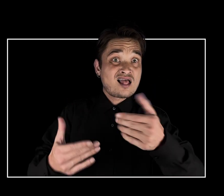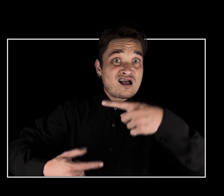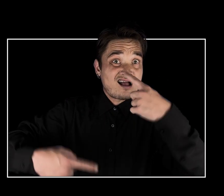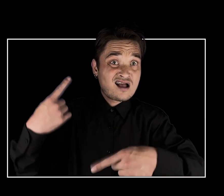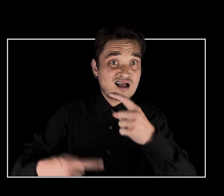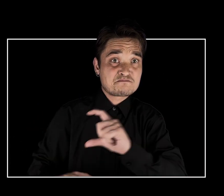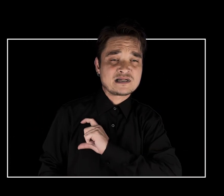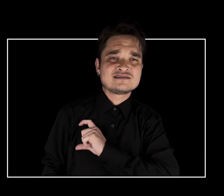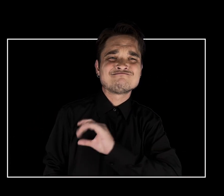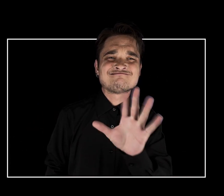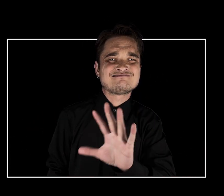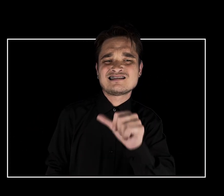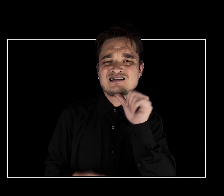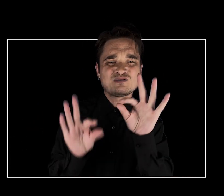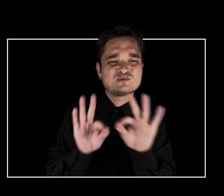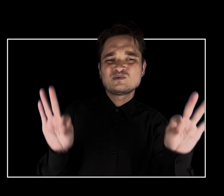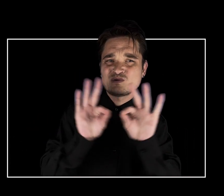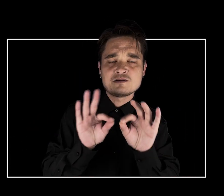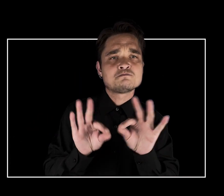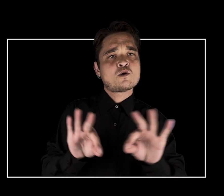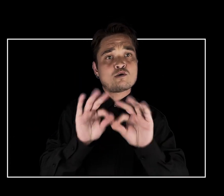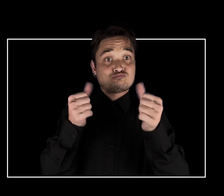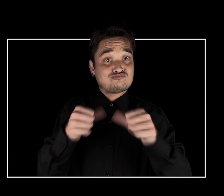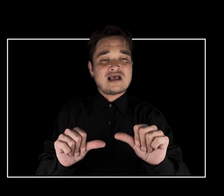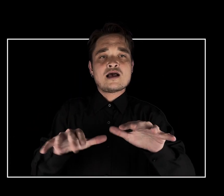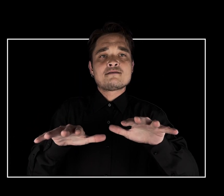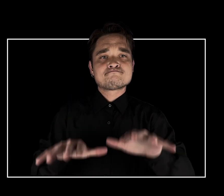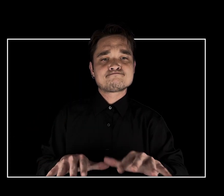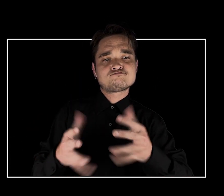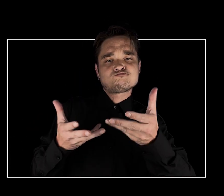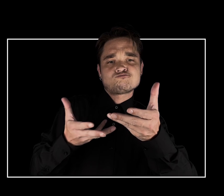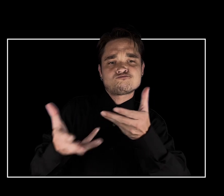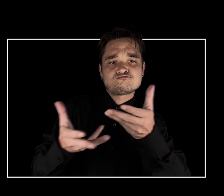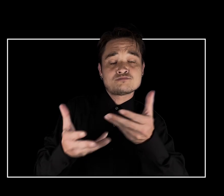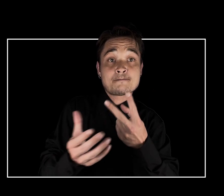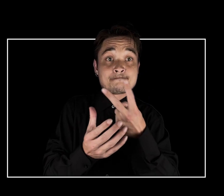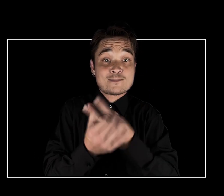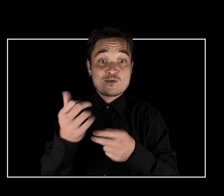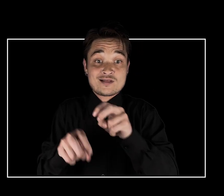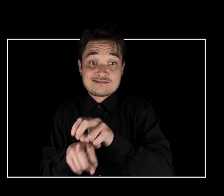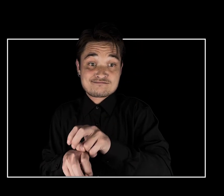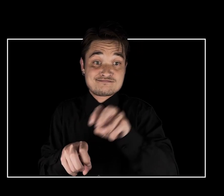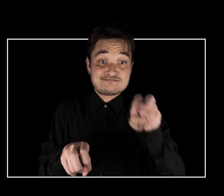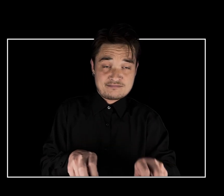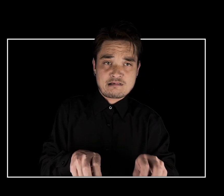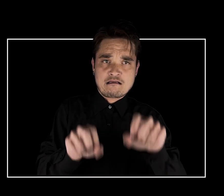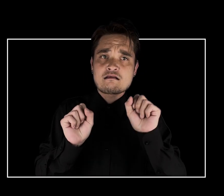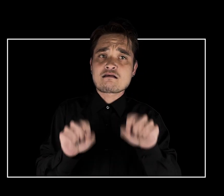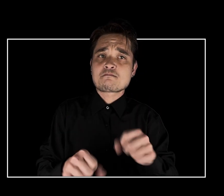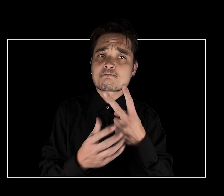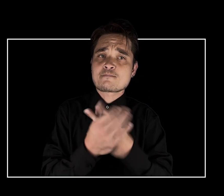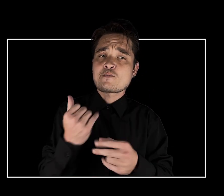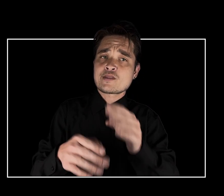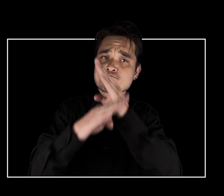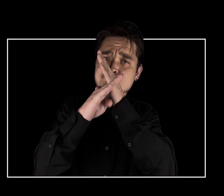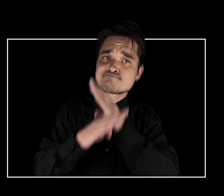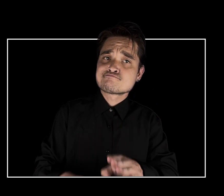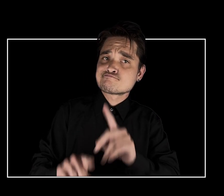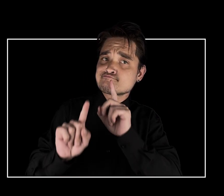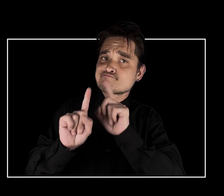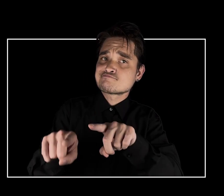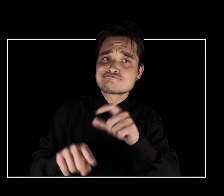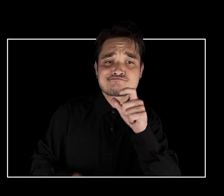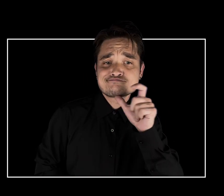officer. Try to stay calm and be polite. Both drivers and passengers have the right to not speak to the